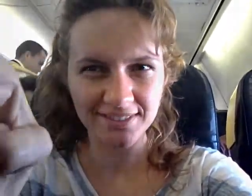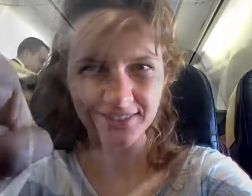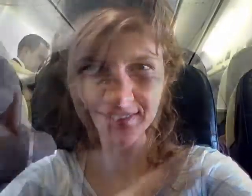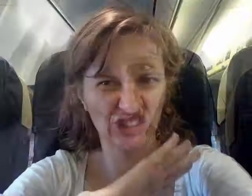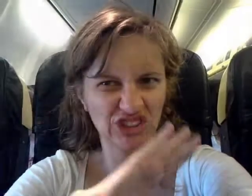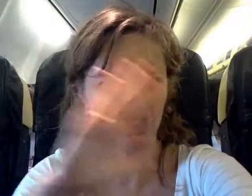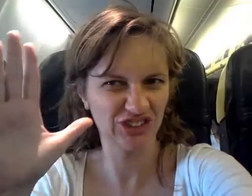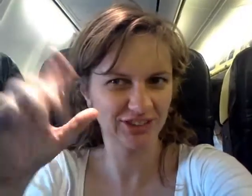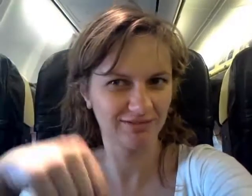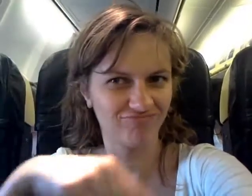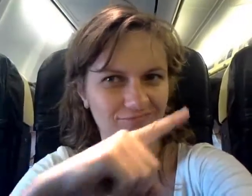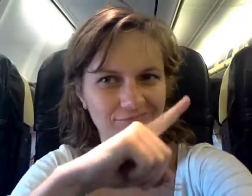is